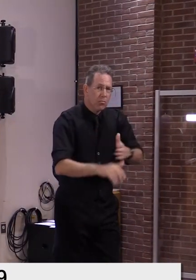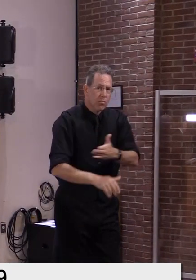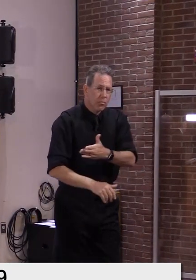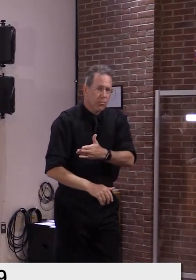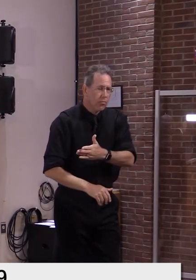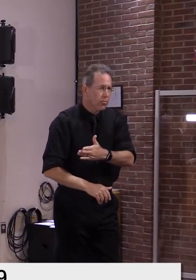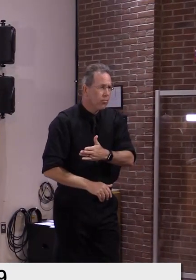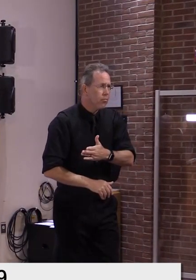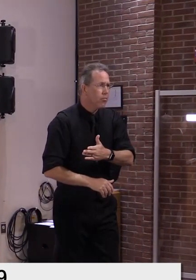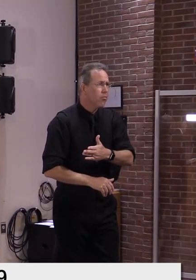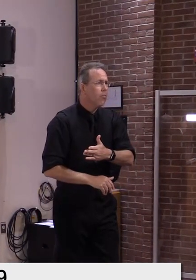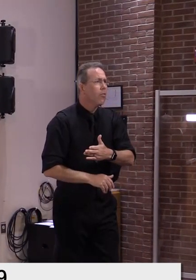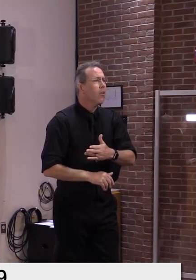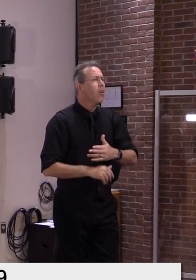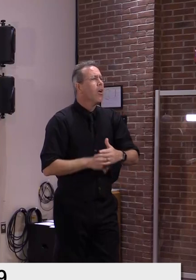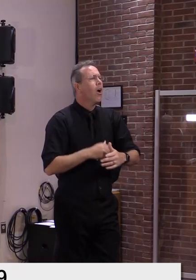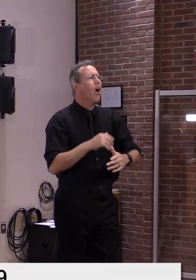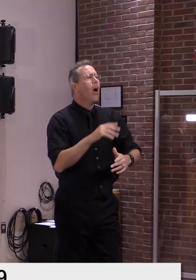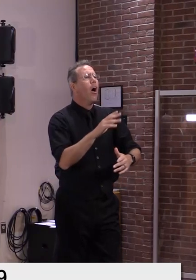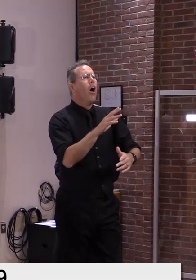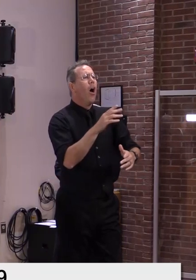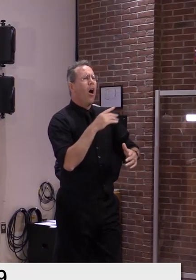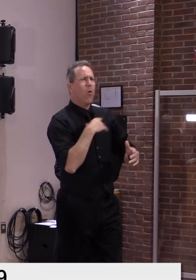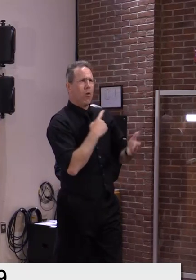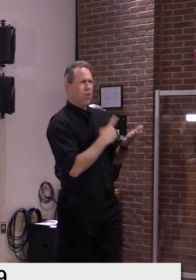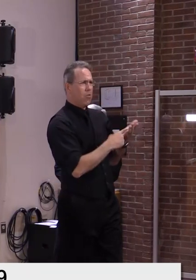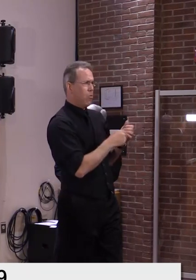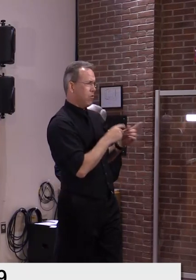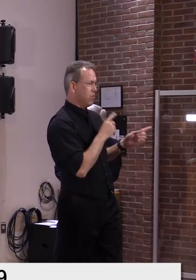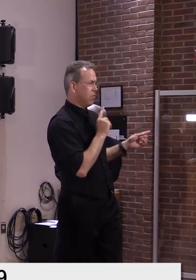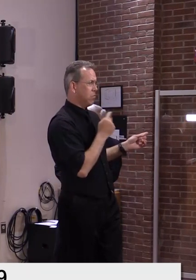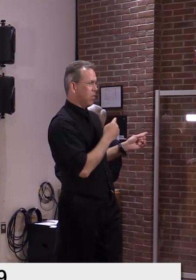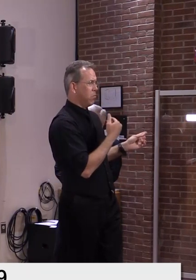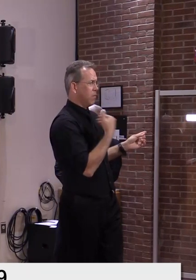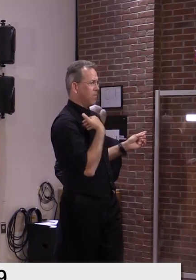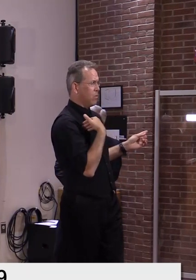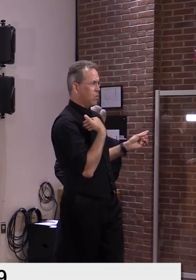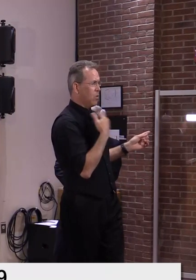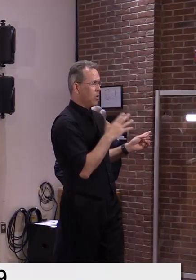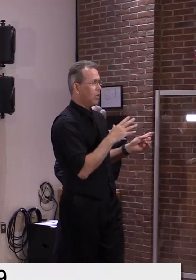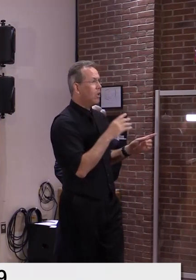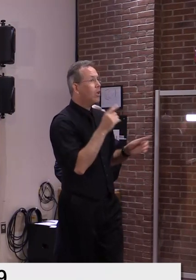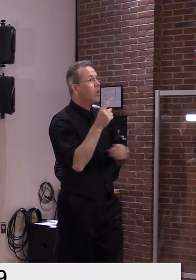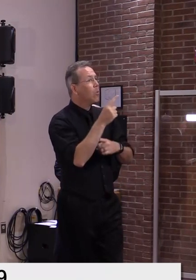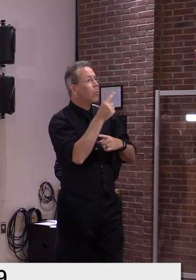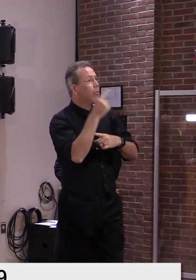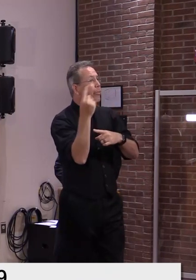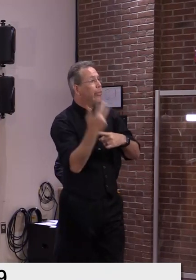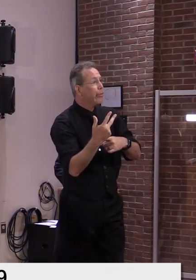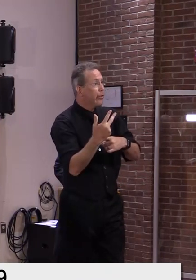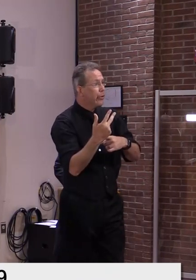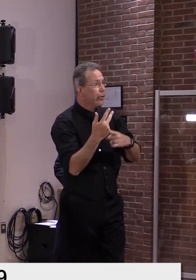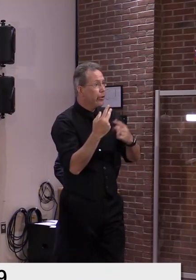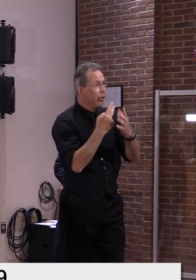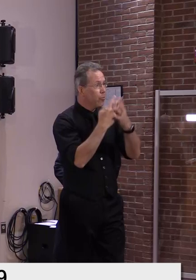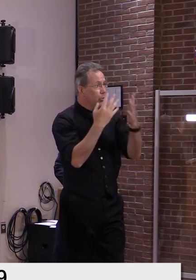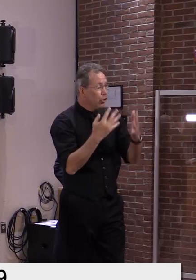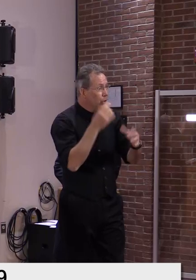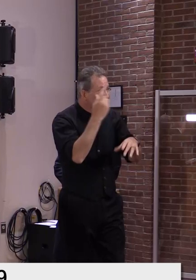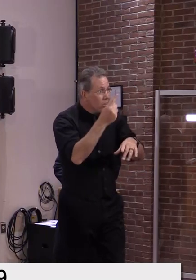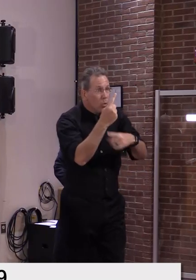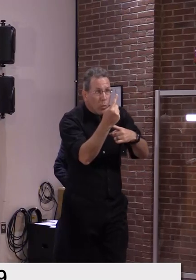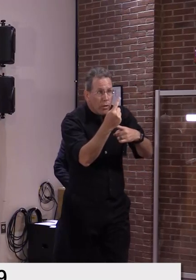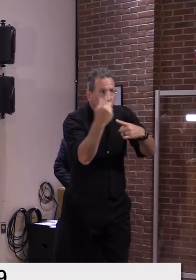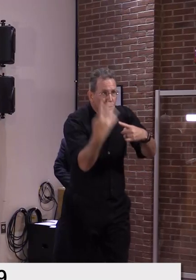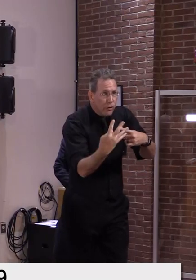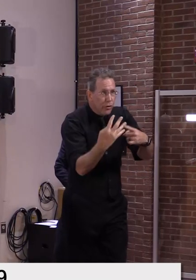Secretary Smith has said this before, but about a third of the offender population has refused the vaccination. So it's not as though we